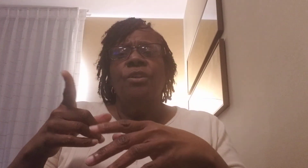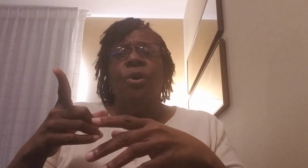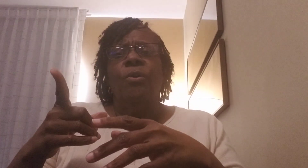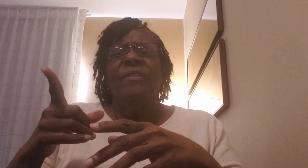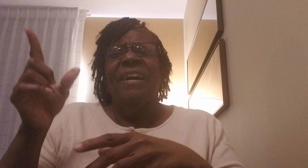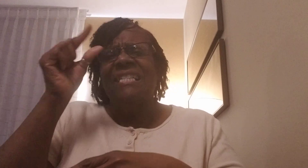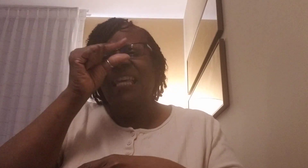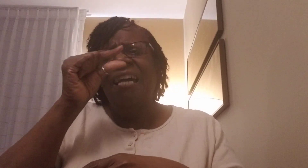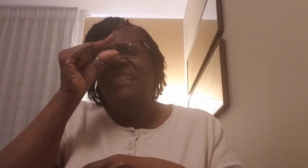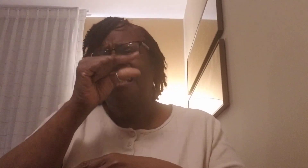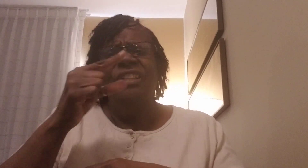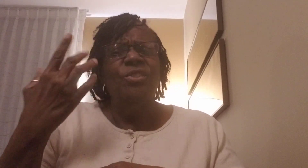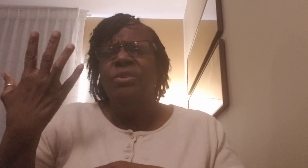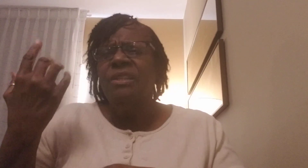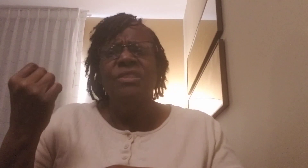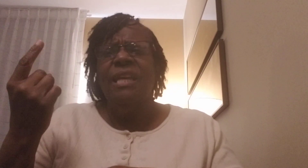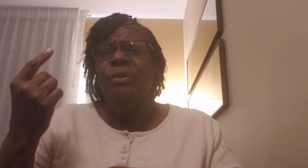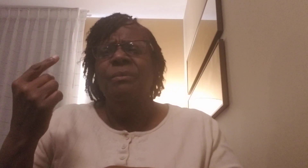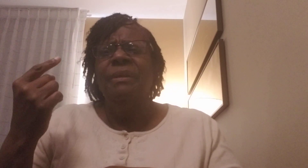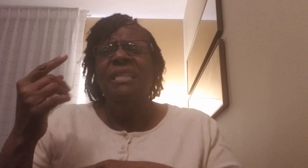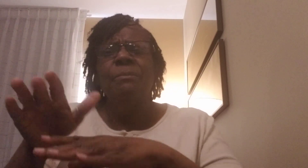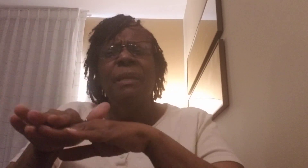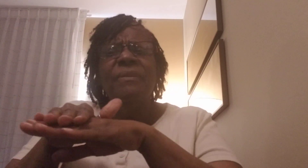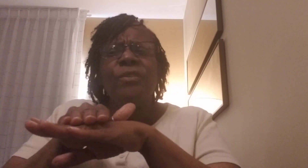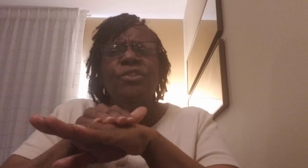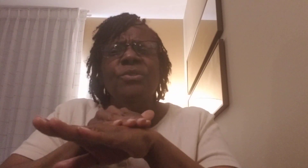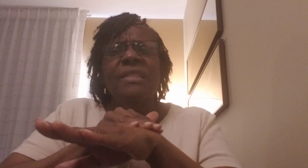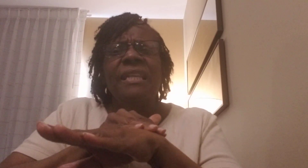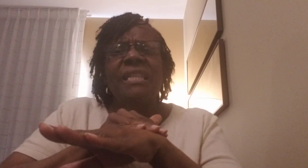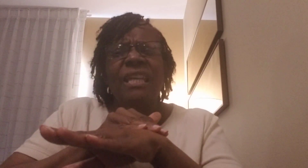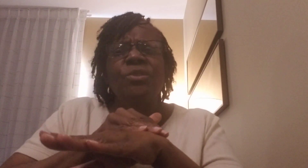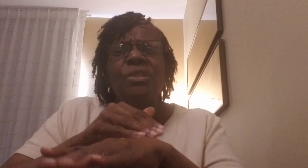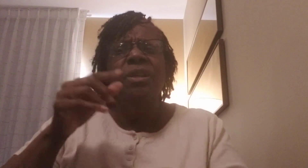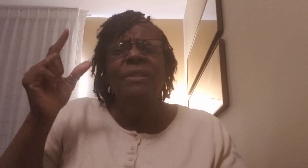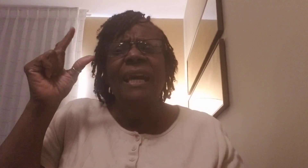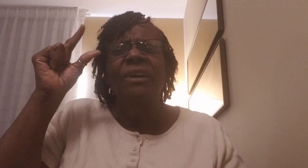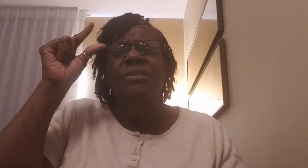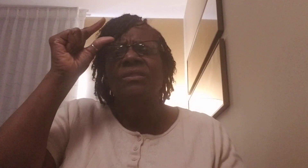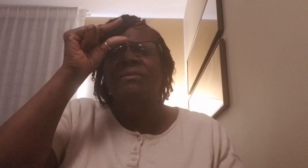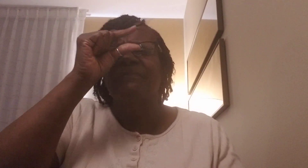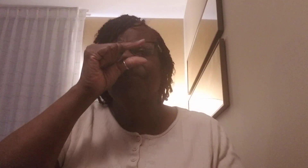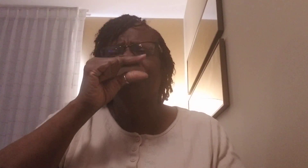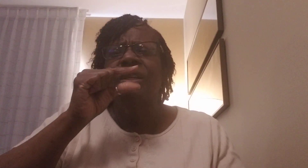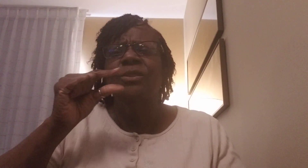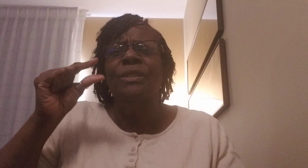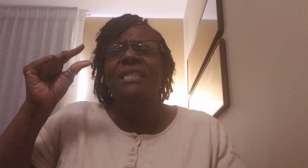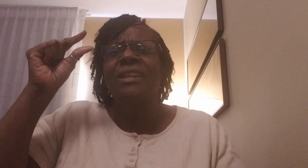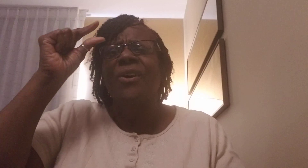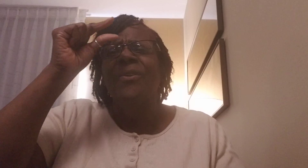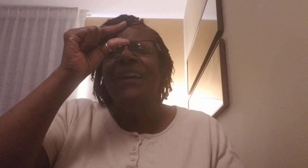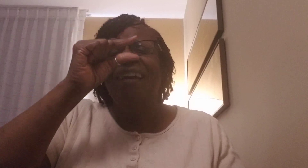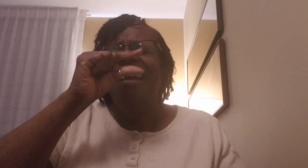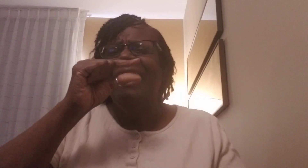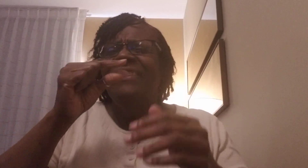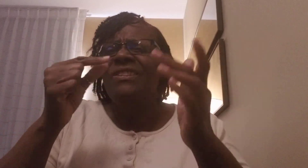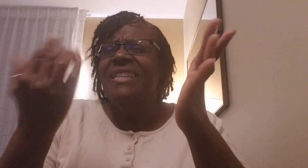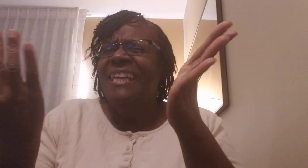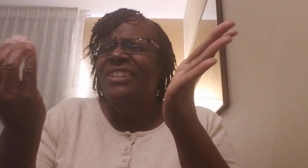So if I sign that and you don't understand what it means, maybe first you'll say, can you slow down? So I do it slow. And then you say, can you do